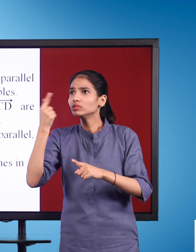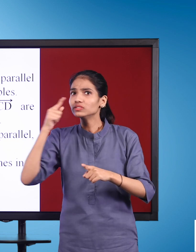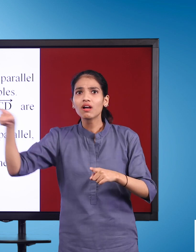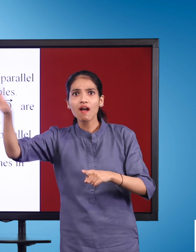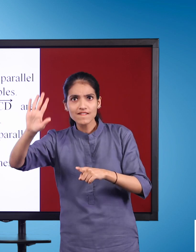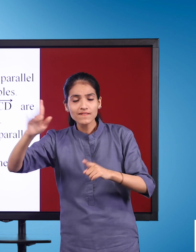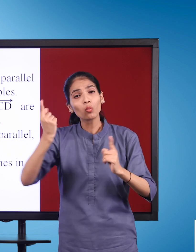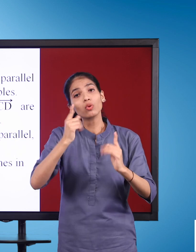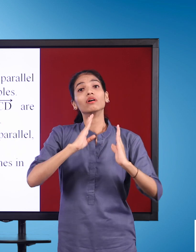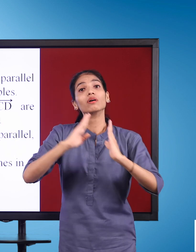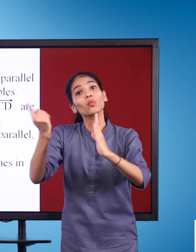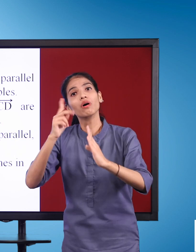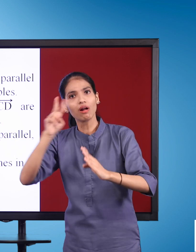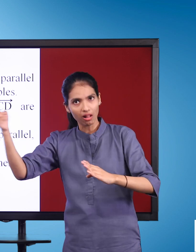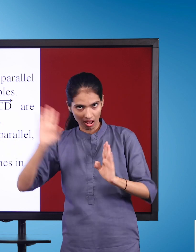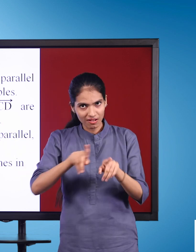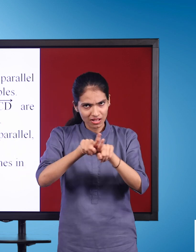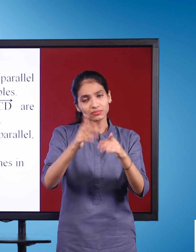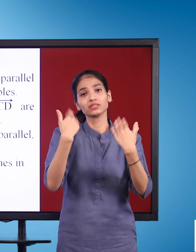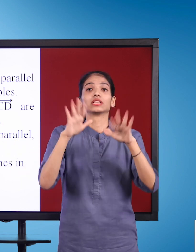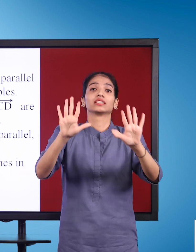Try to find 10 examples.